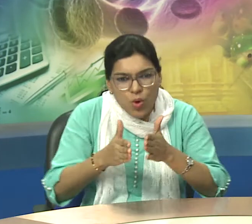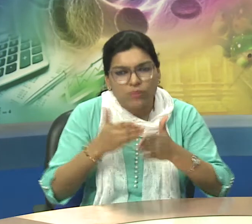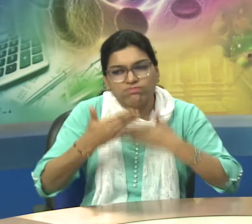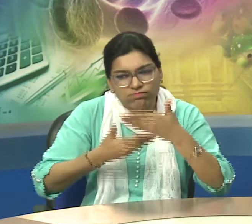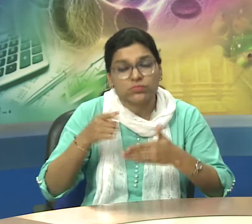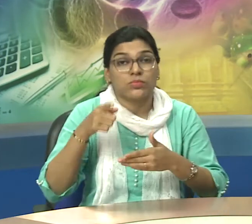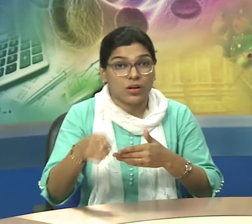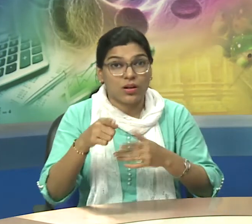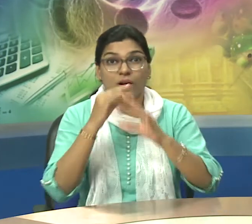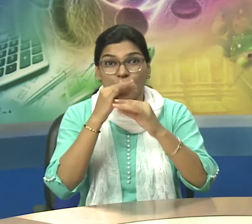Bismillah was